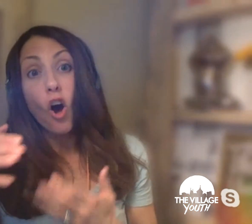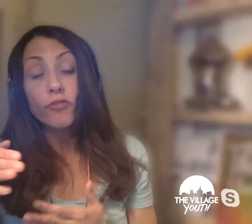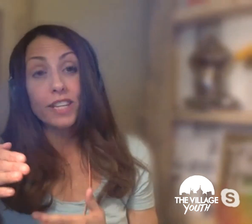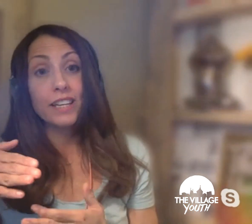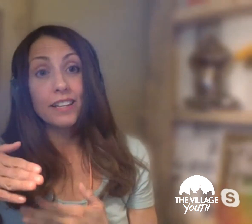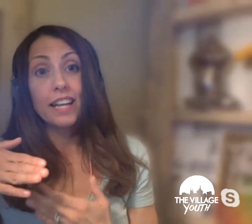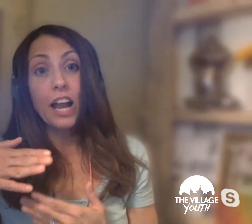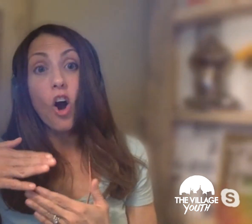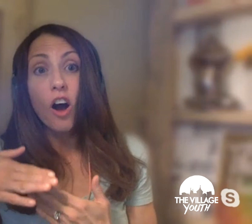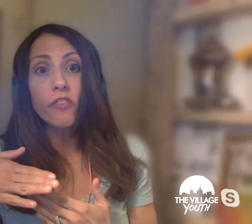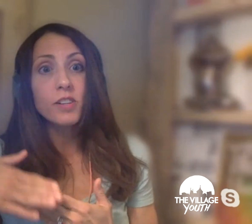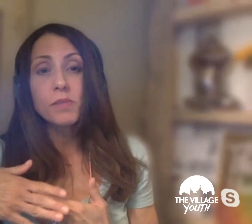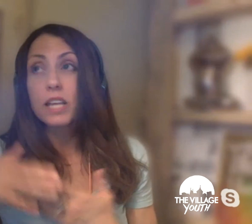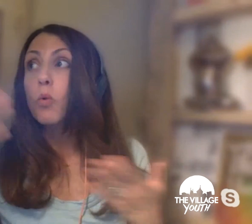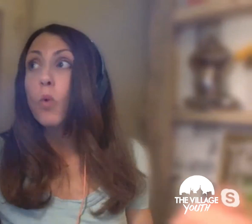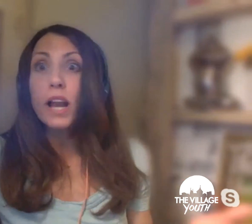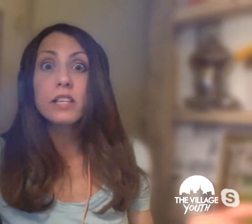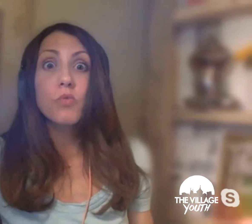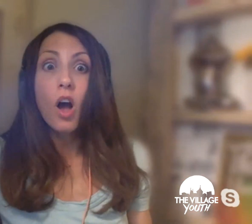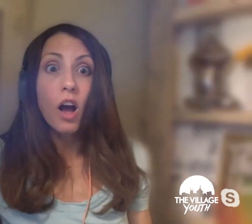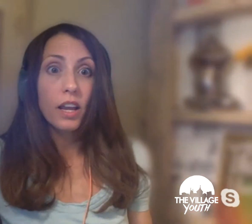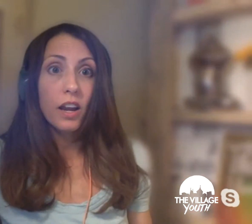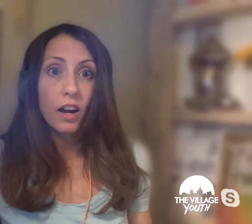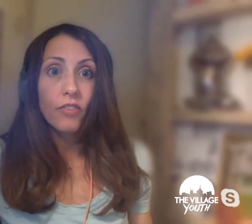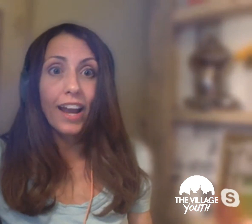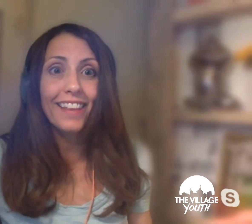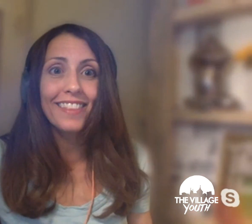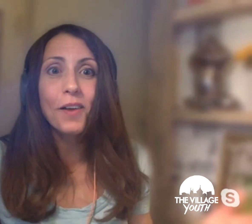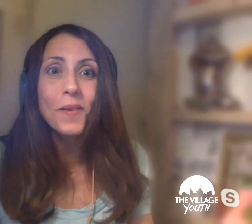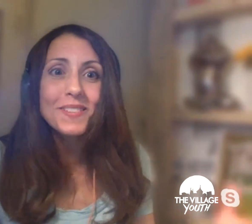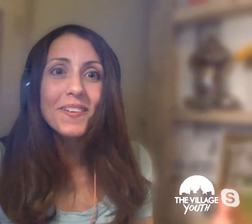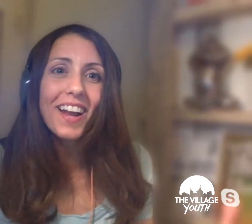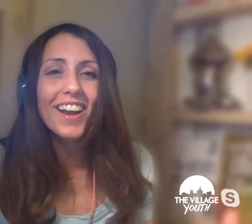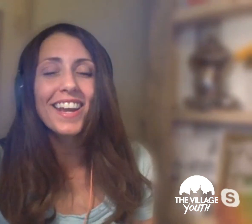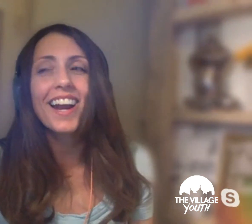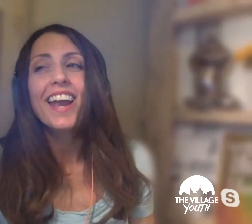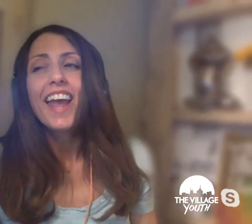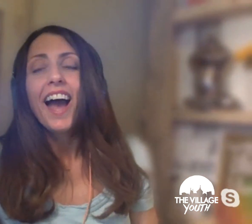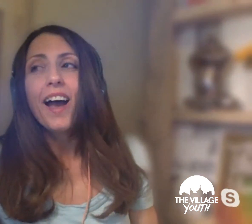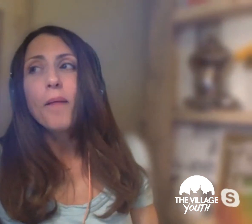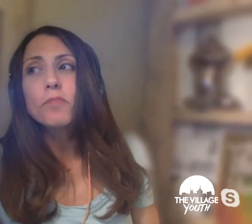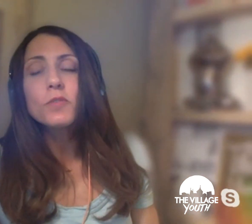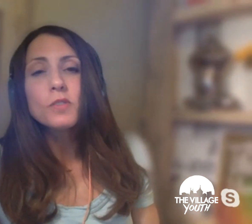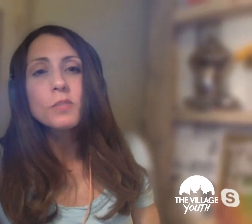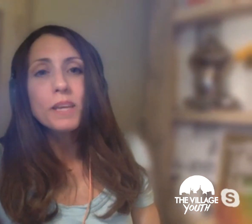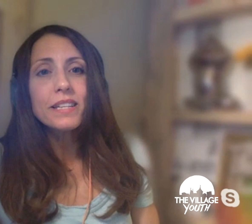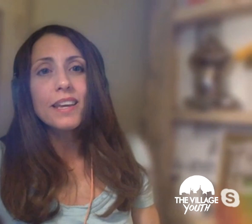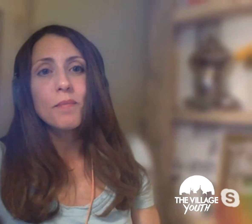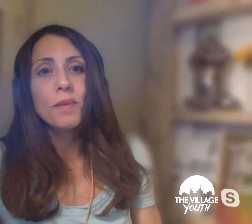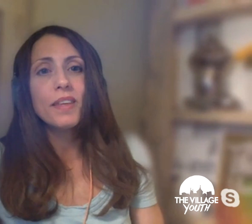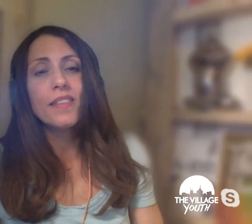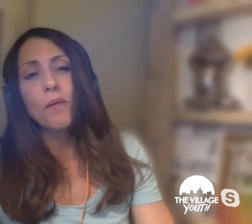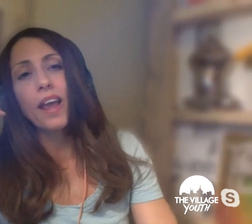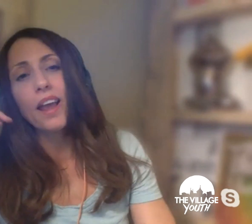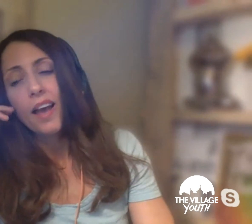I did that often. Like, I often was like, what is wrong here, right? Like, what is going on here? You speak to him in that way.